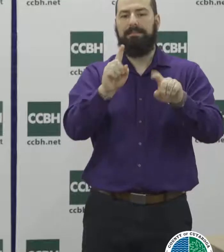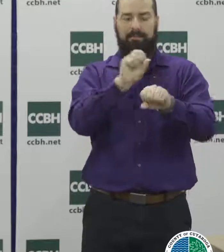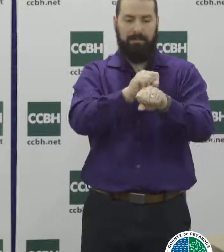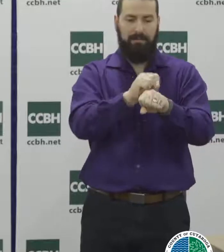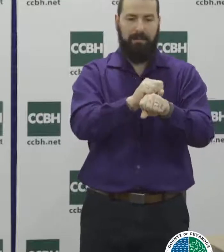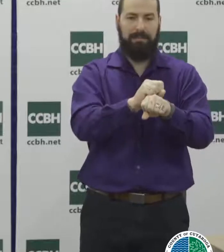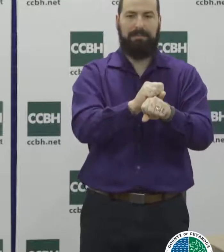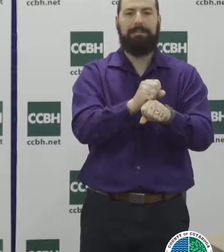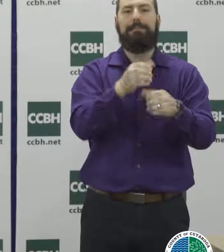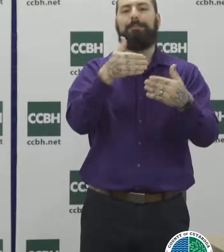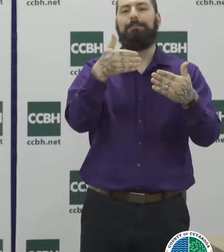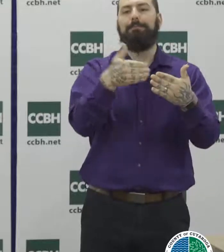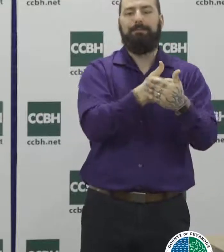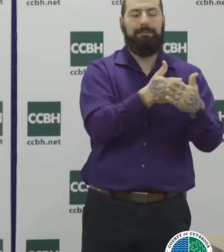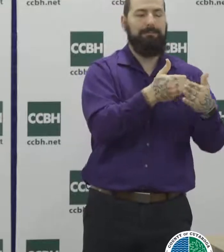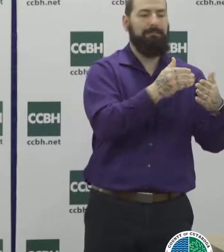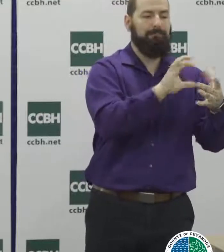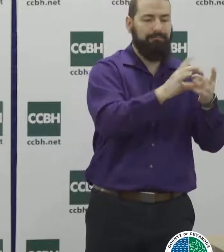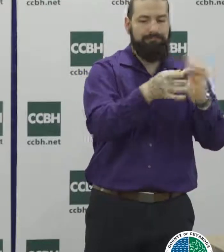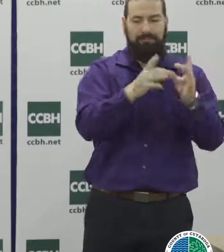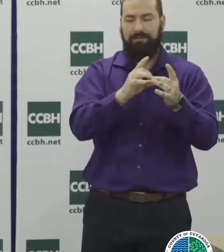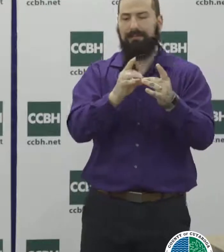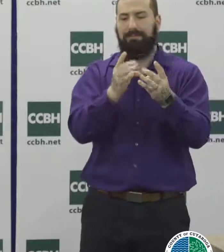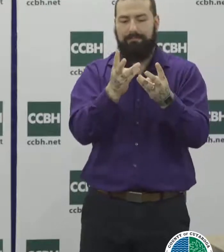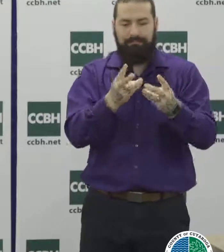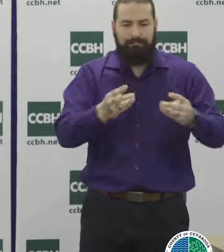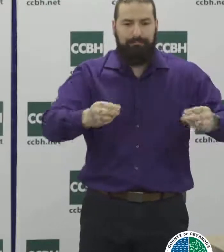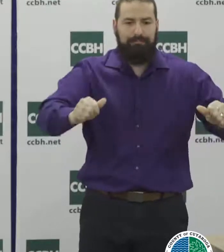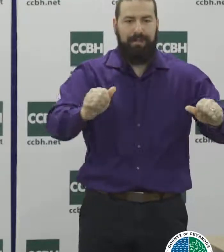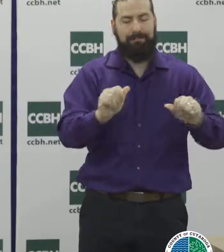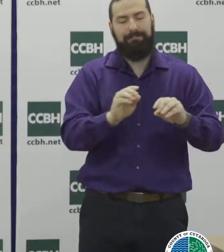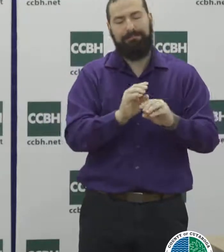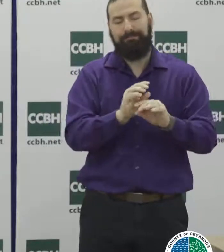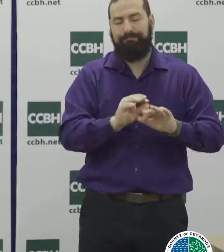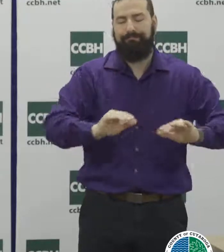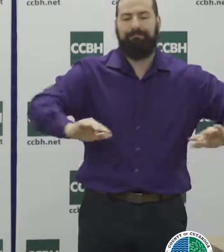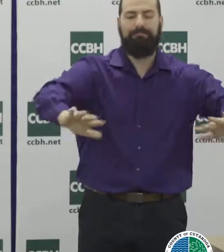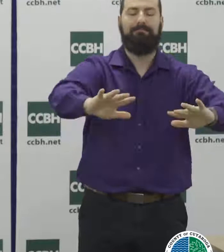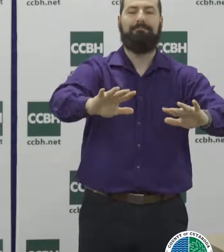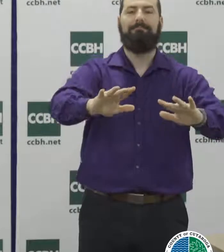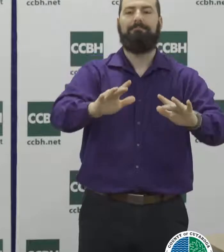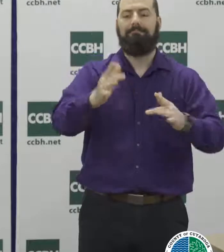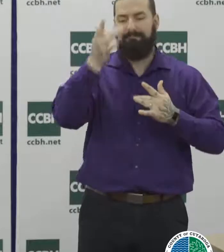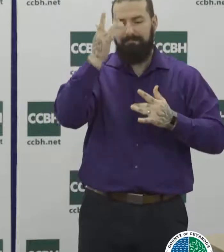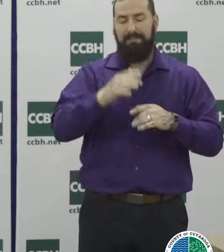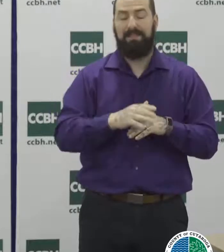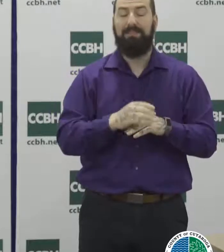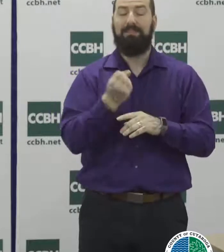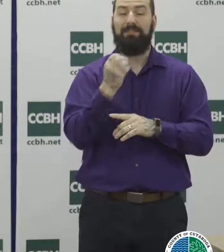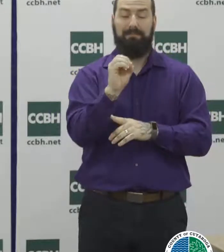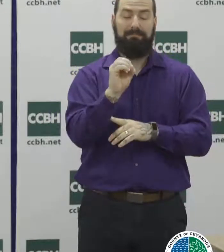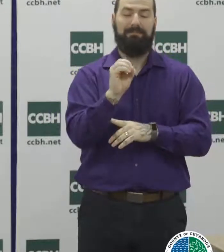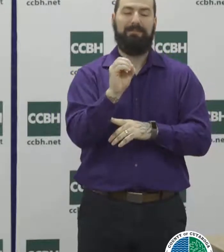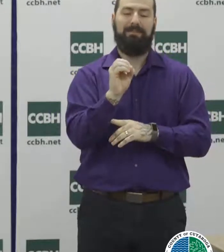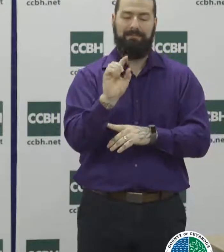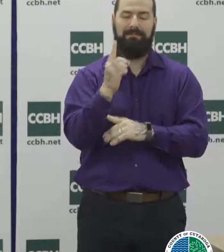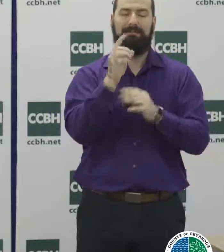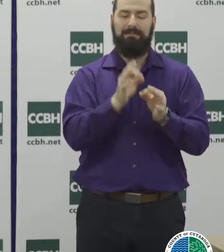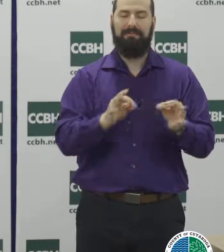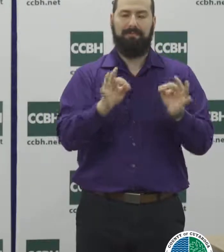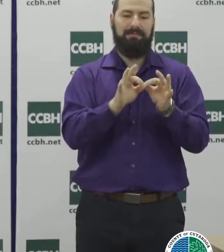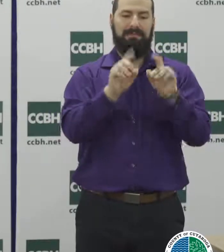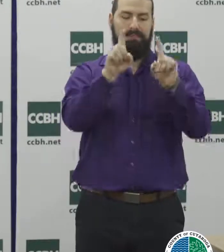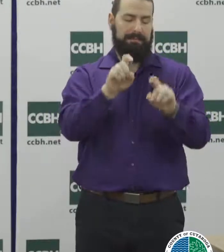start new chains of transmission in the community. And so starting with staff is an appropriate place to begin and working through these